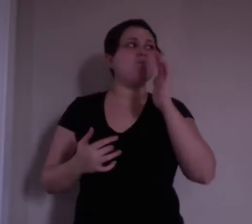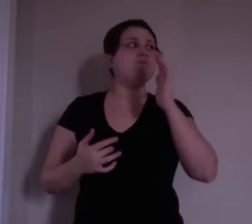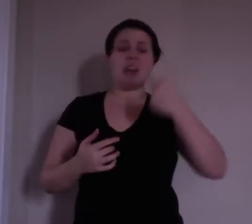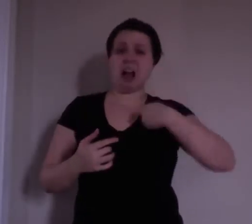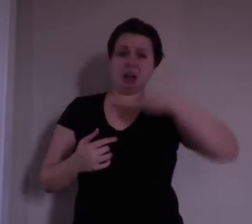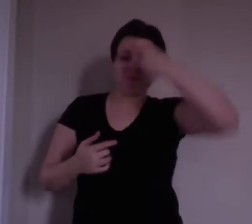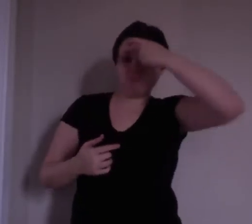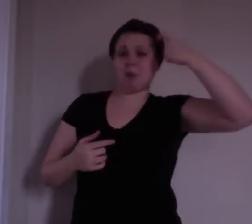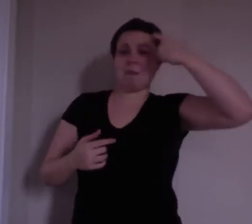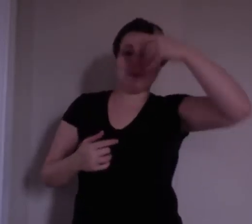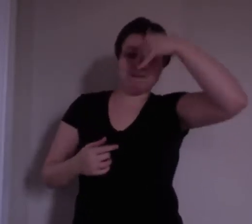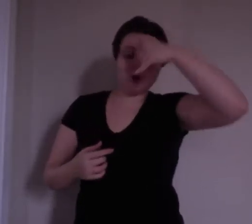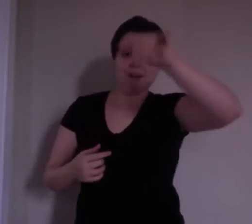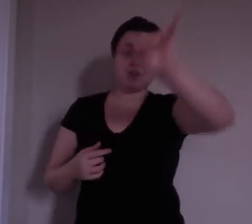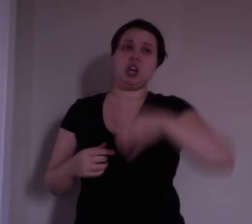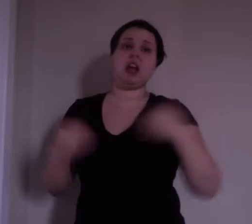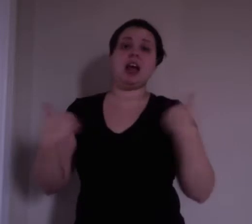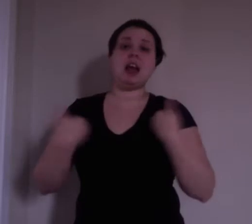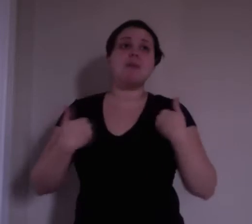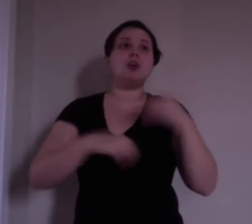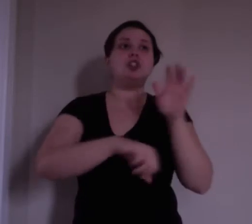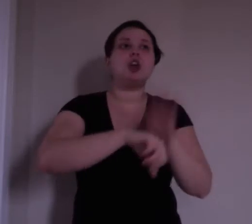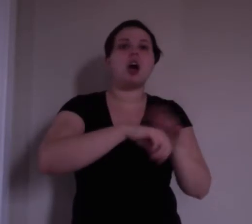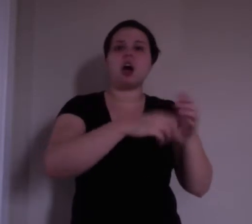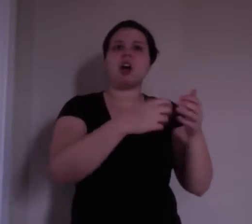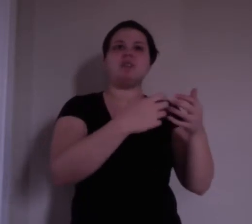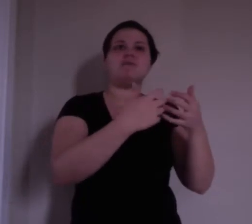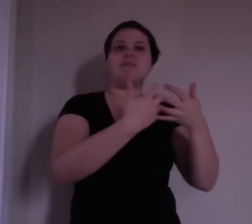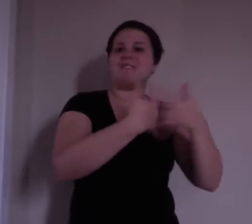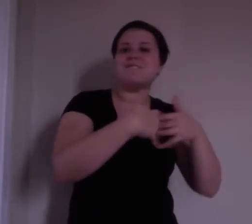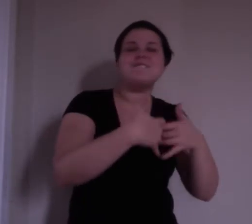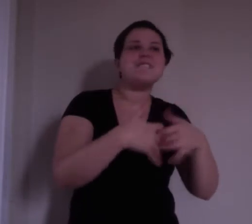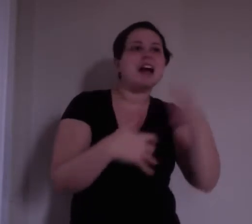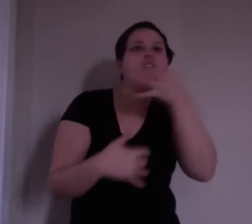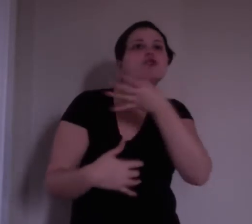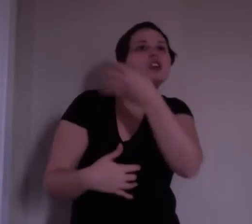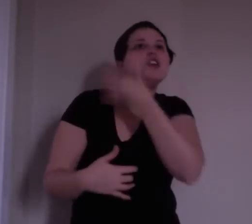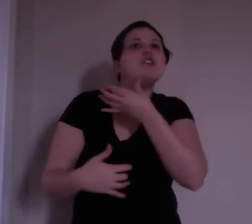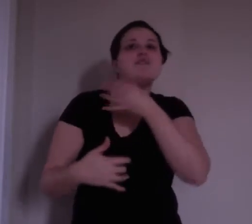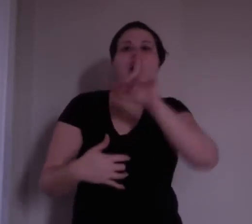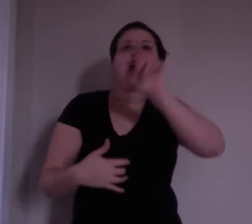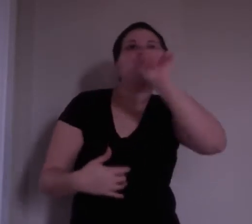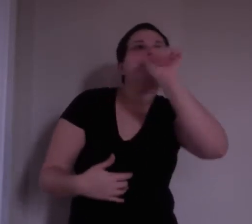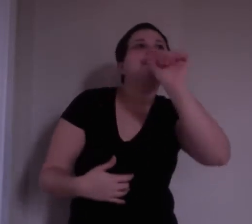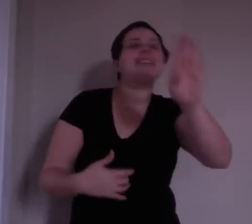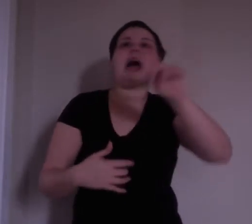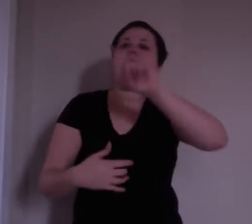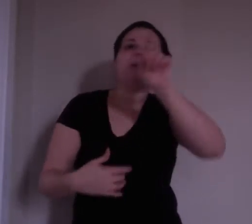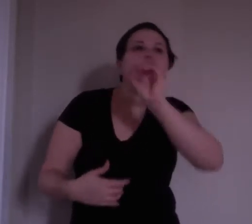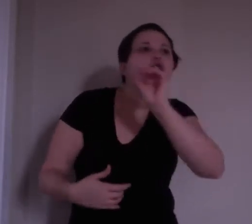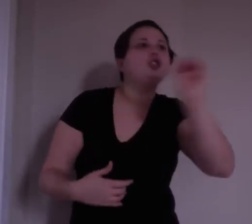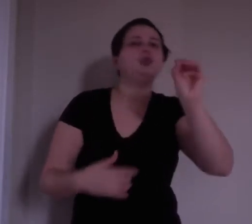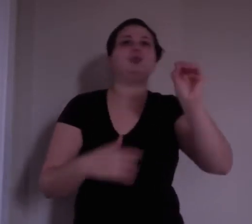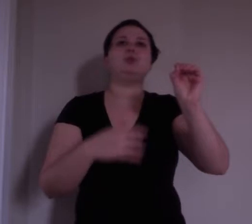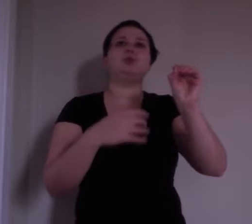Animals on factory farms and laboratories, zoos, circuses, aquariums, amusement parks, rodeos, all of it. They are all